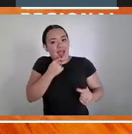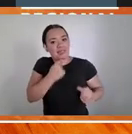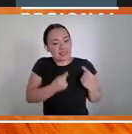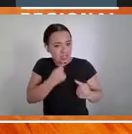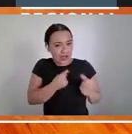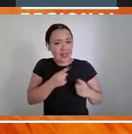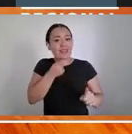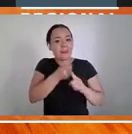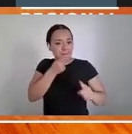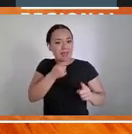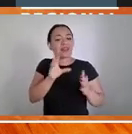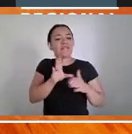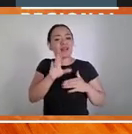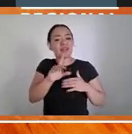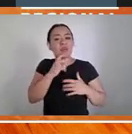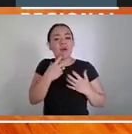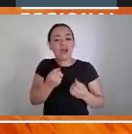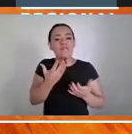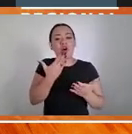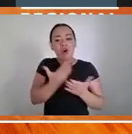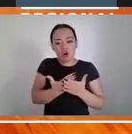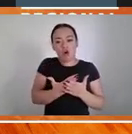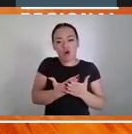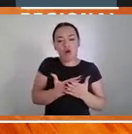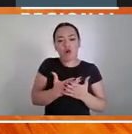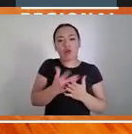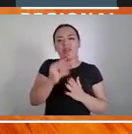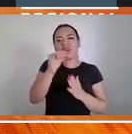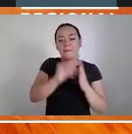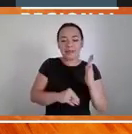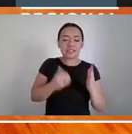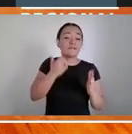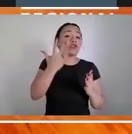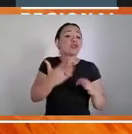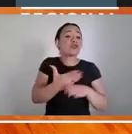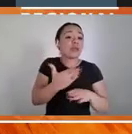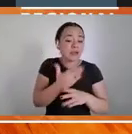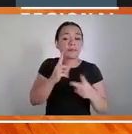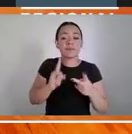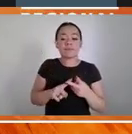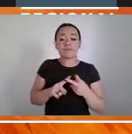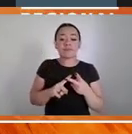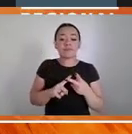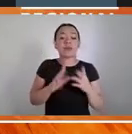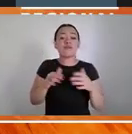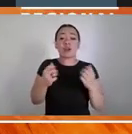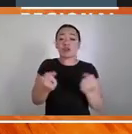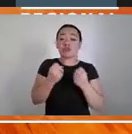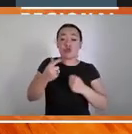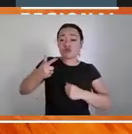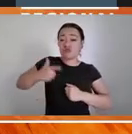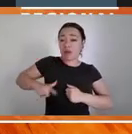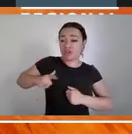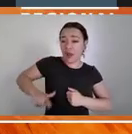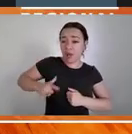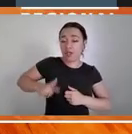funding would have on the applicant's future careers, provided a strong rationale for the importance of the